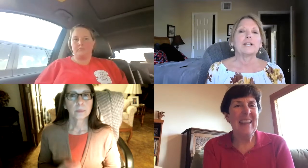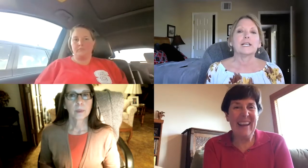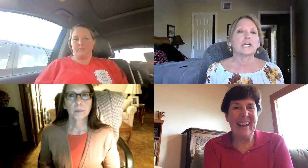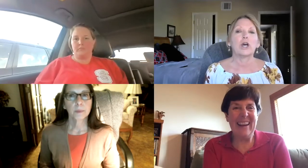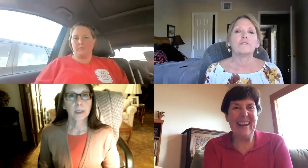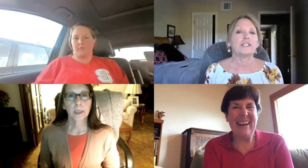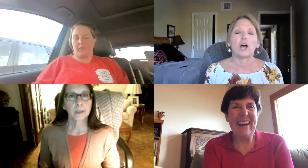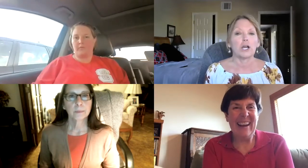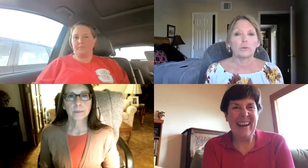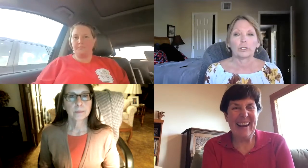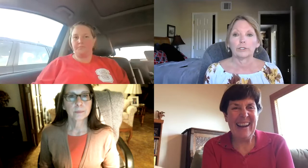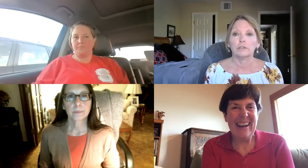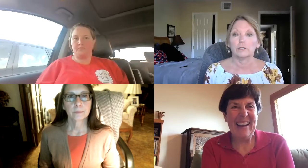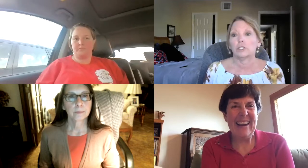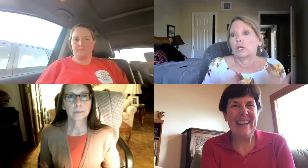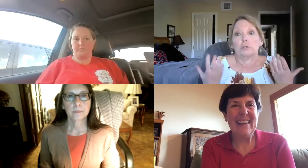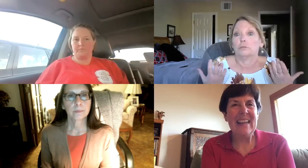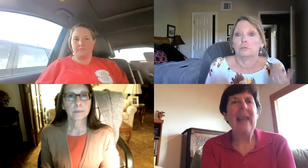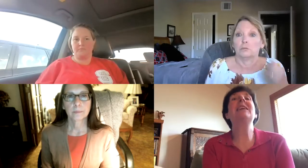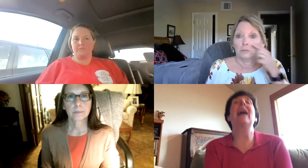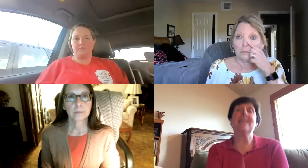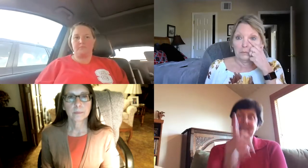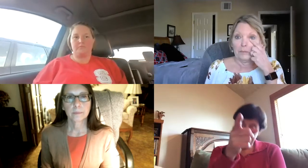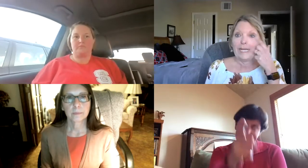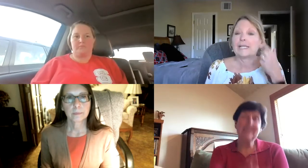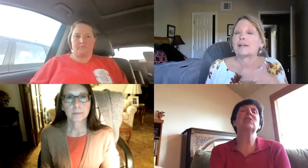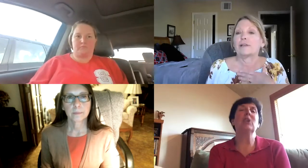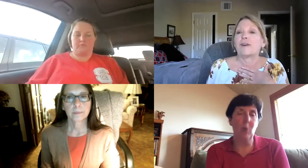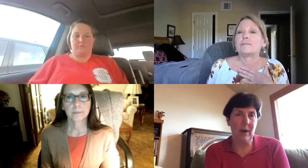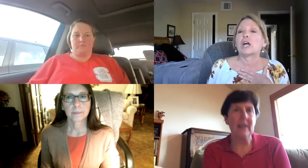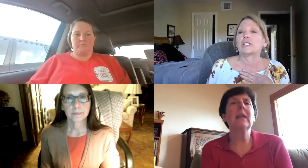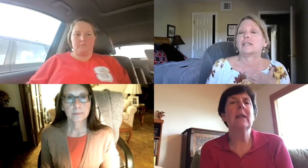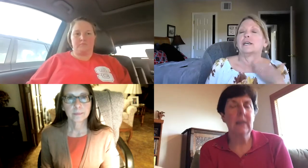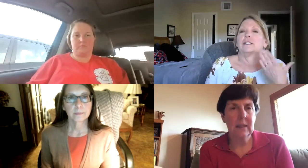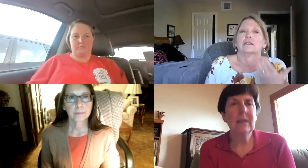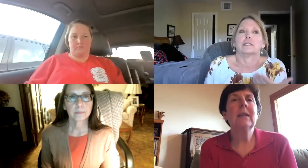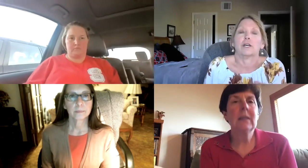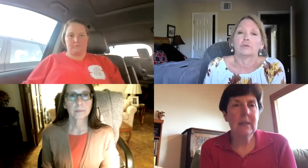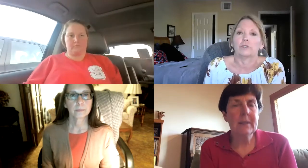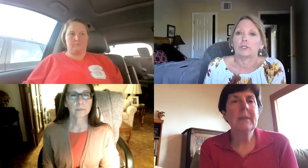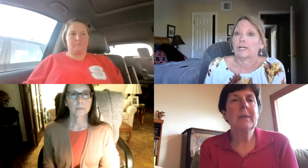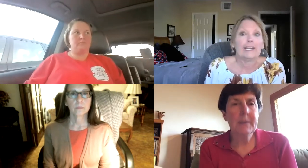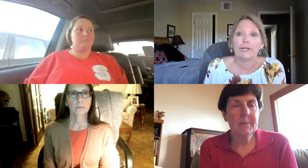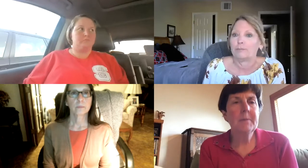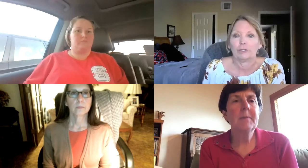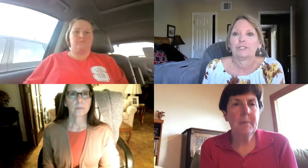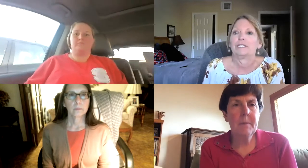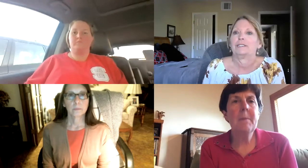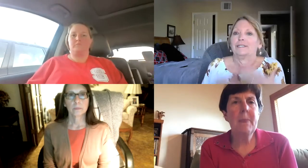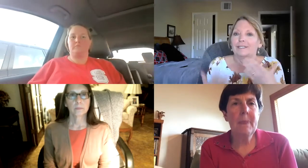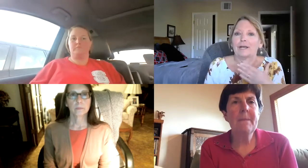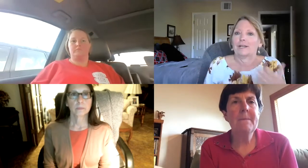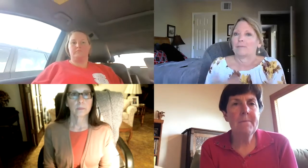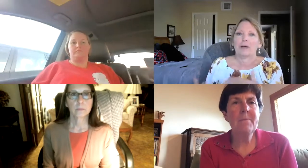If it wasn't COVID awkward, you know. Yes. Because I'm not going to go to a hearing